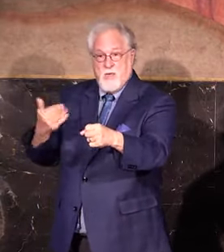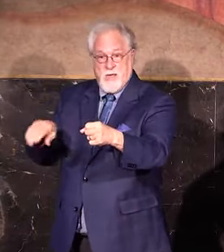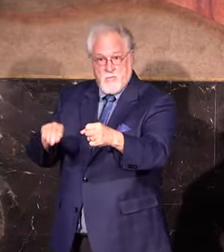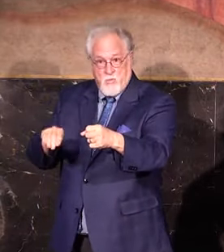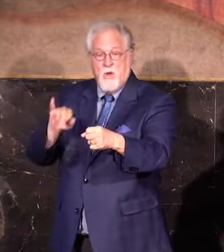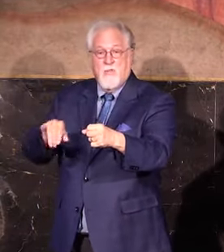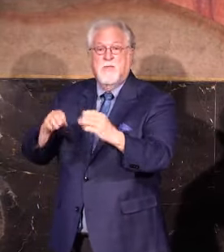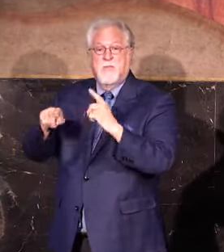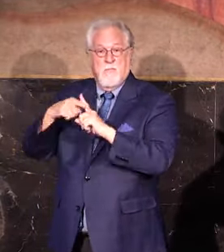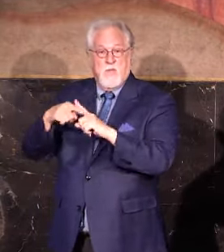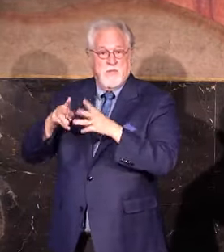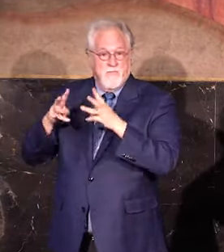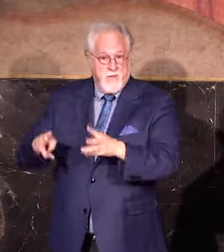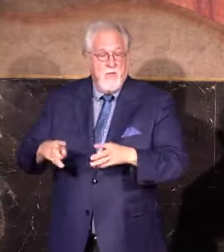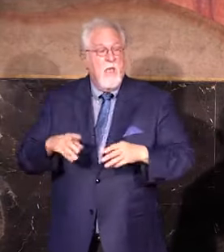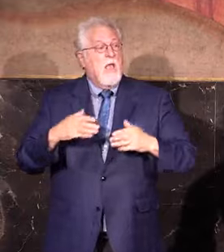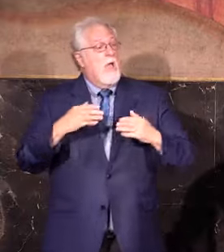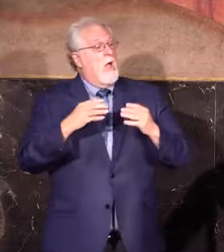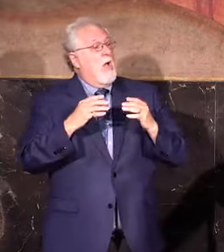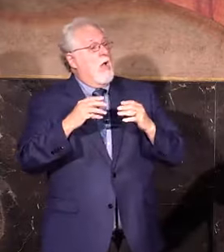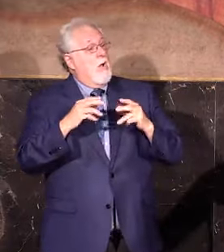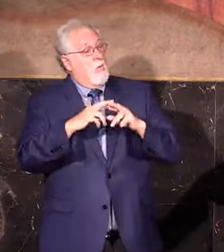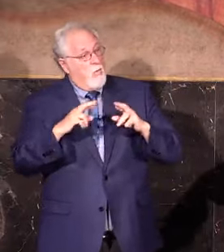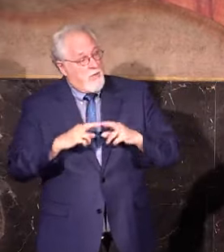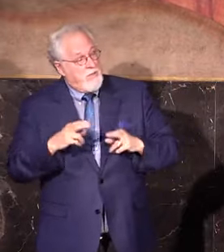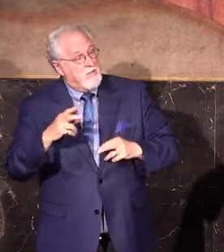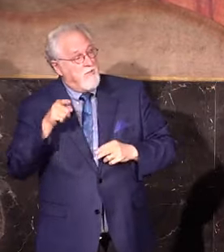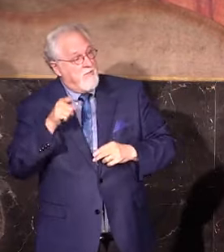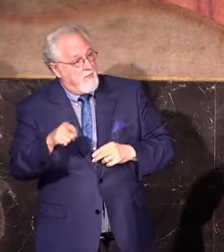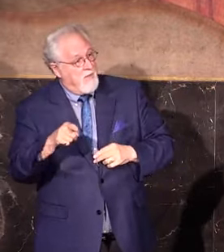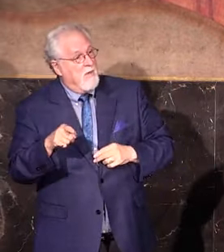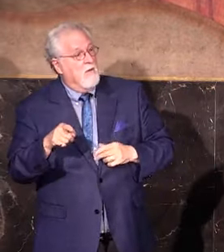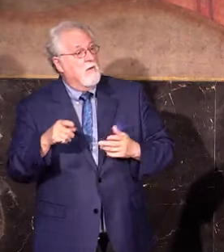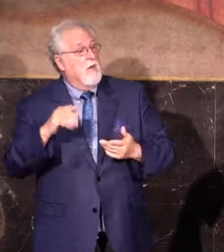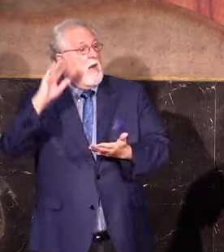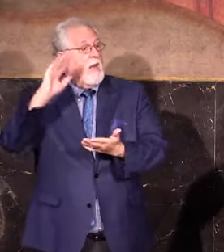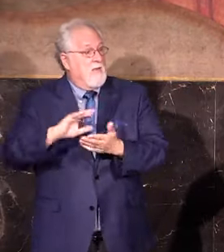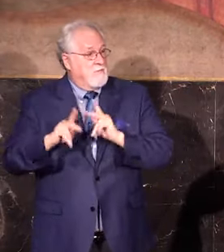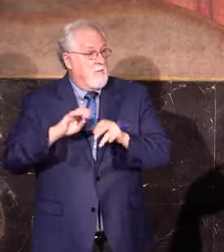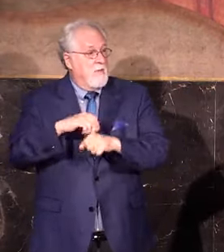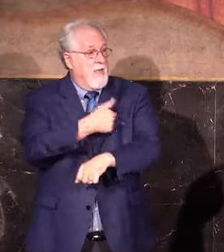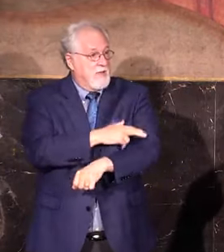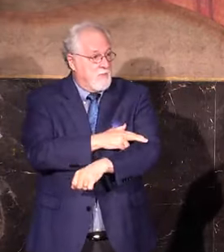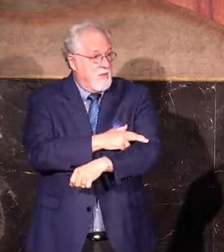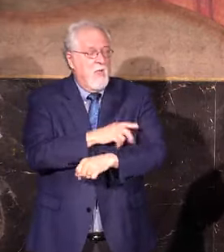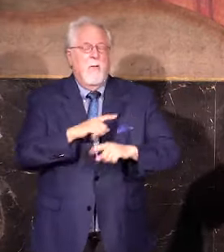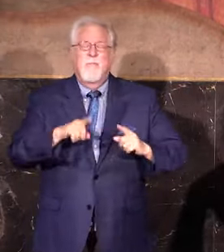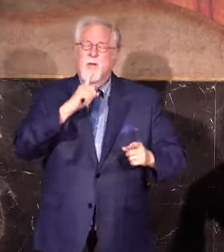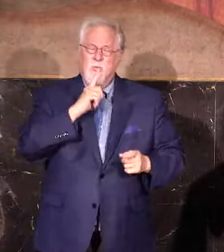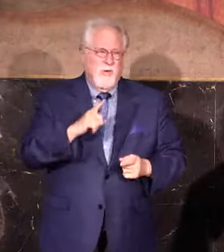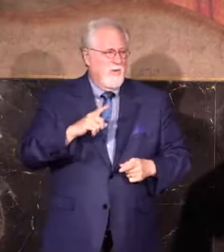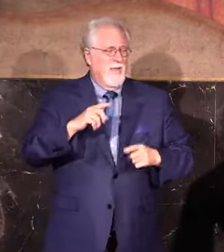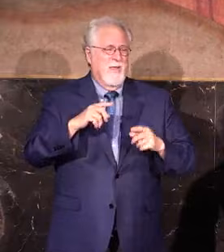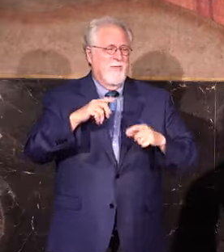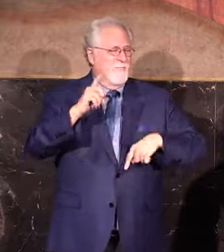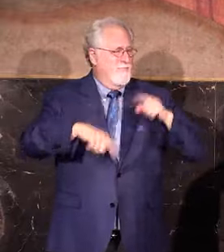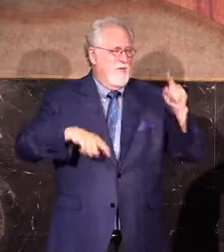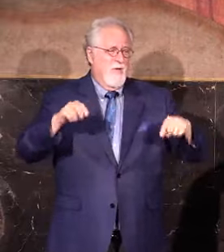COVID positive. So in a region where there's more of that going on, you might expect to see fewer people in the hospital, but really it varies region by